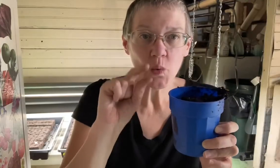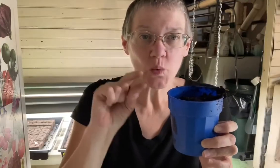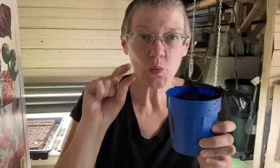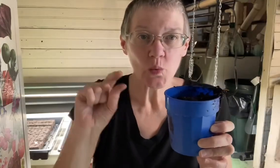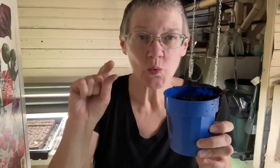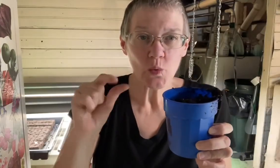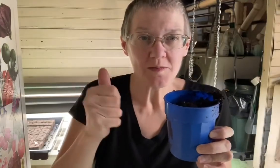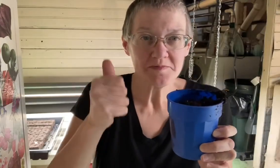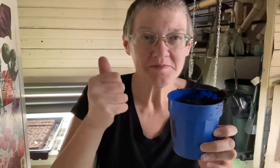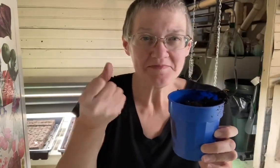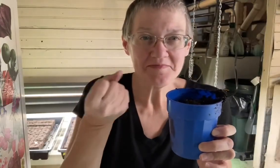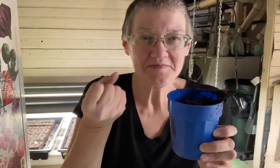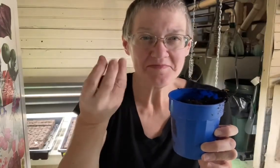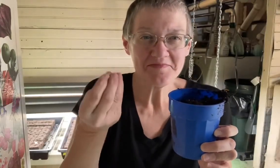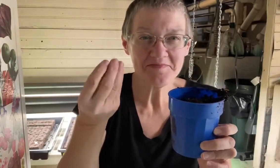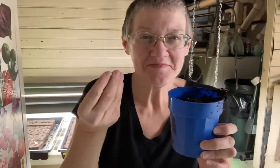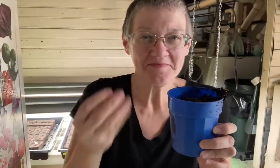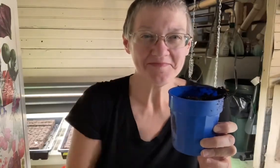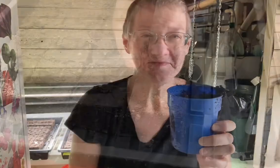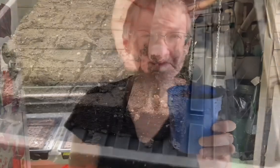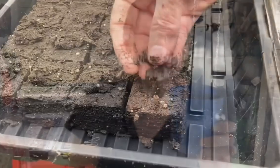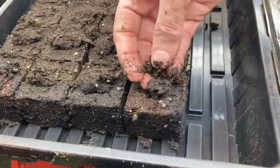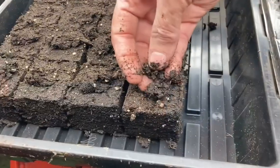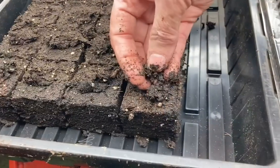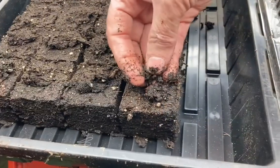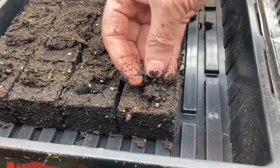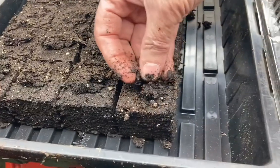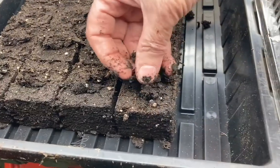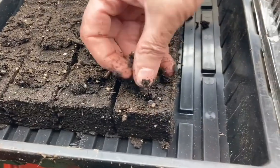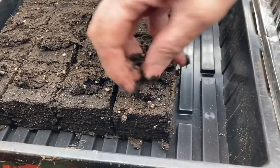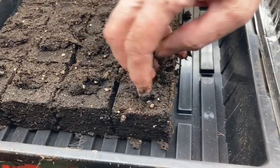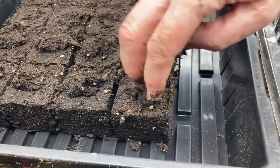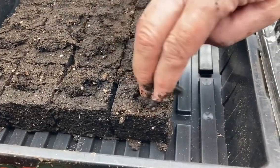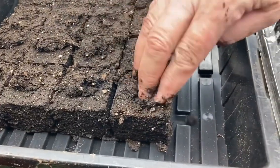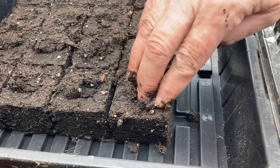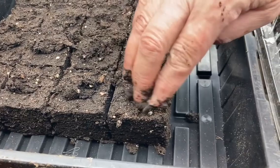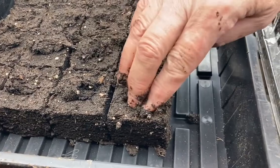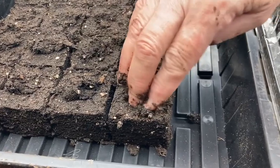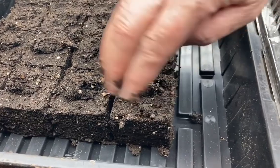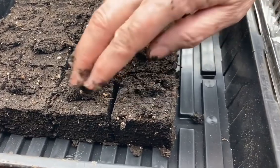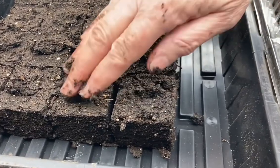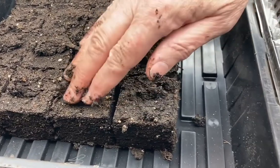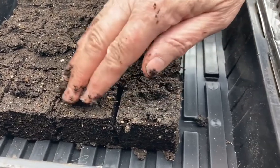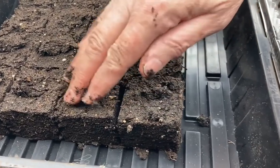Now I'm going to put a little bit of soil on top of each seed to help hold in the moisture.